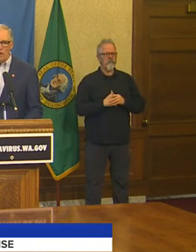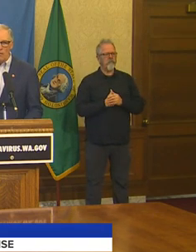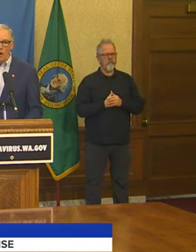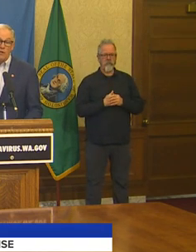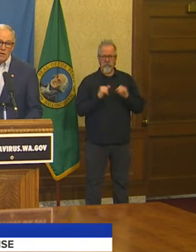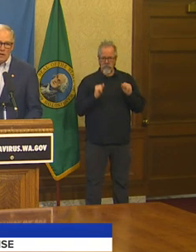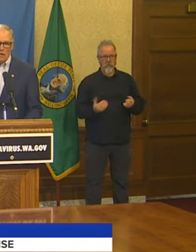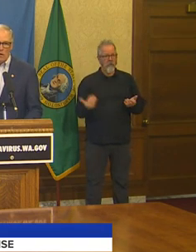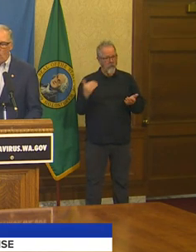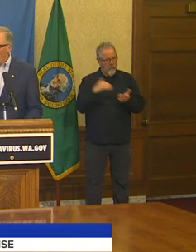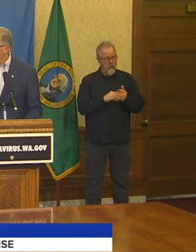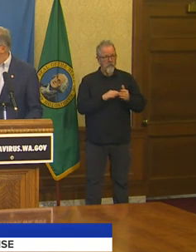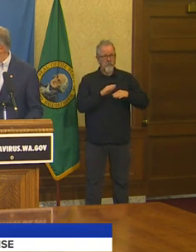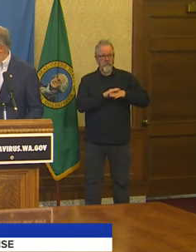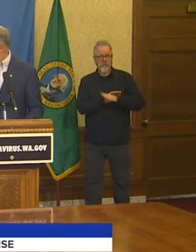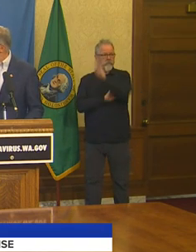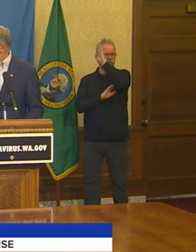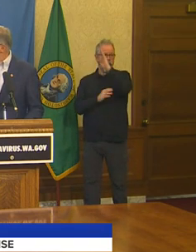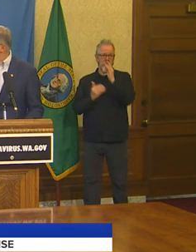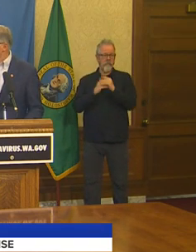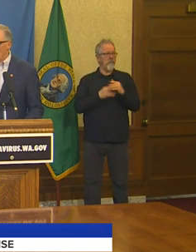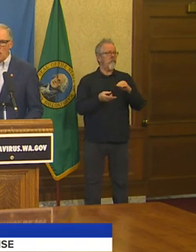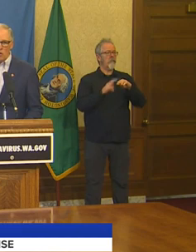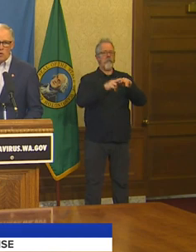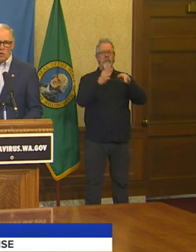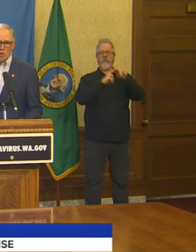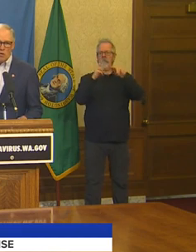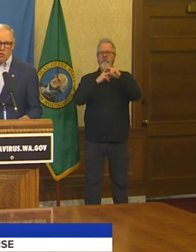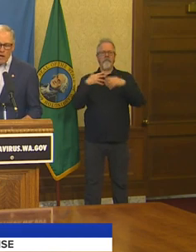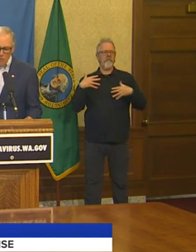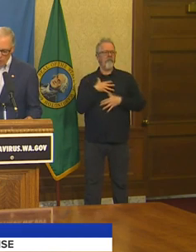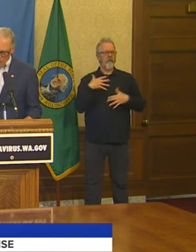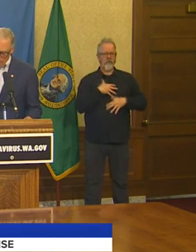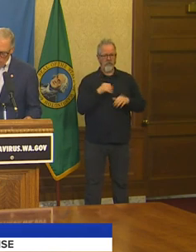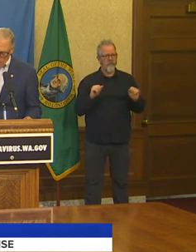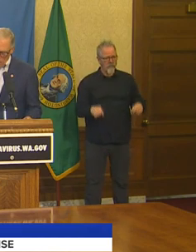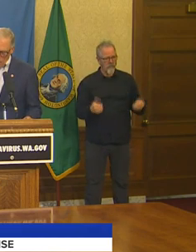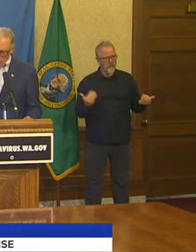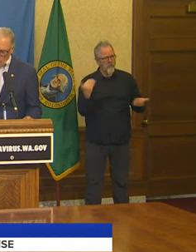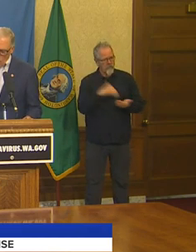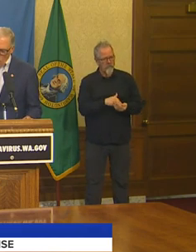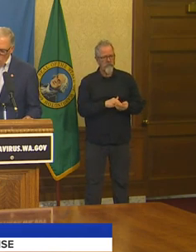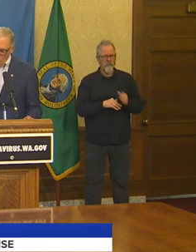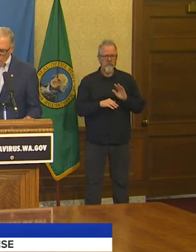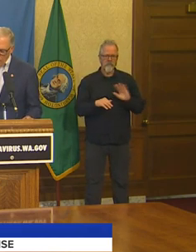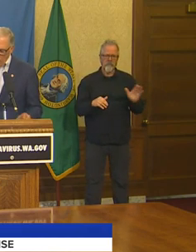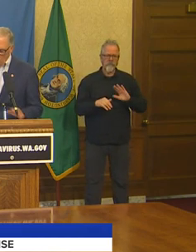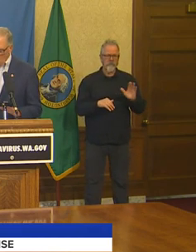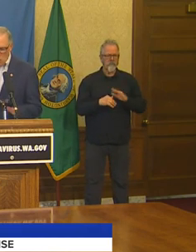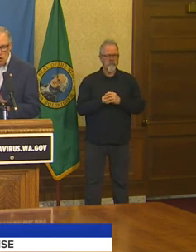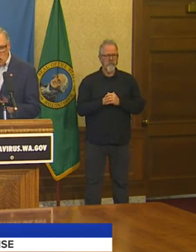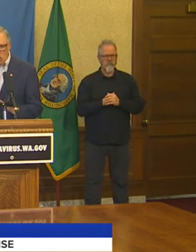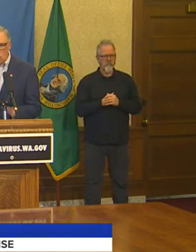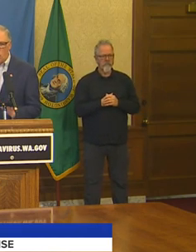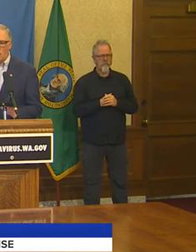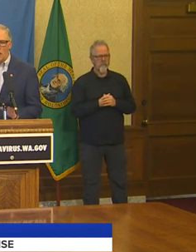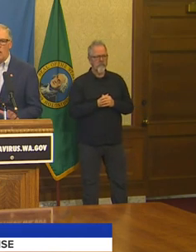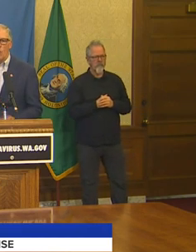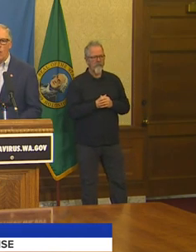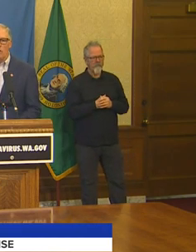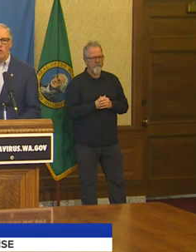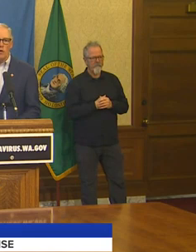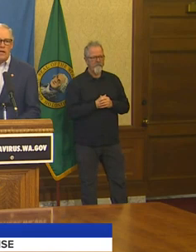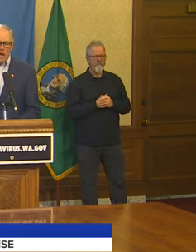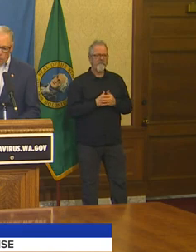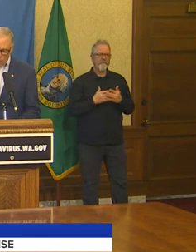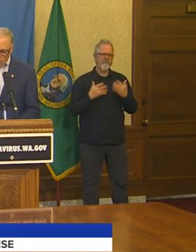earlier this month and in March when this thing was rampant. So these are just two of the